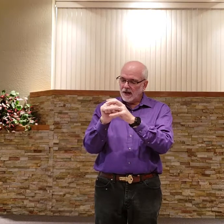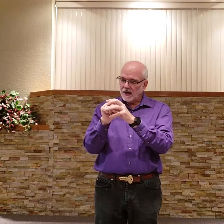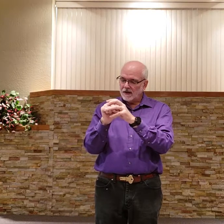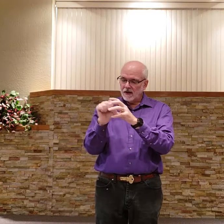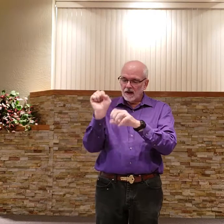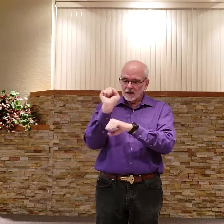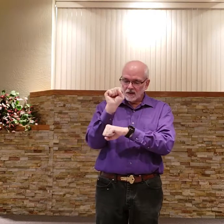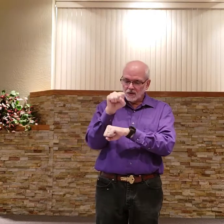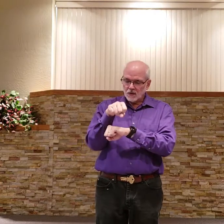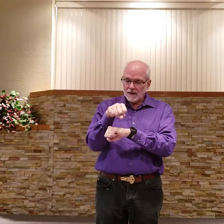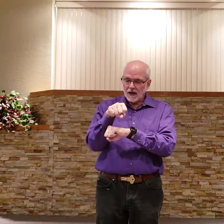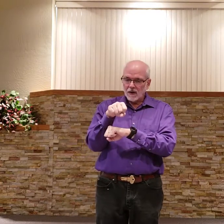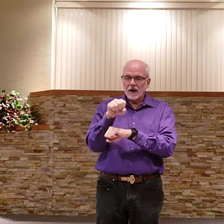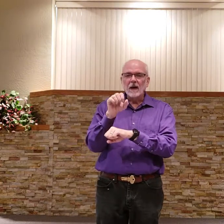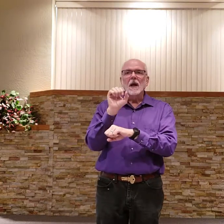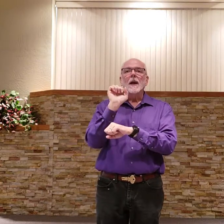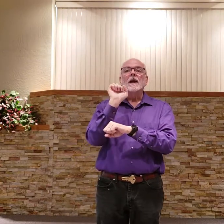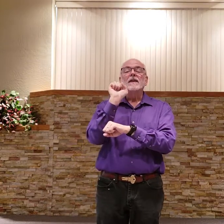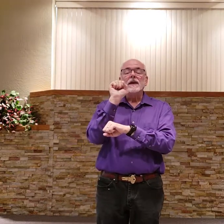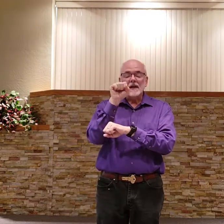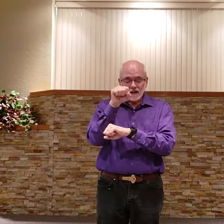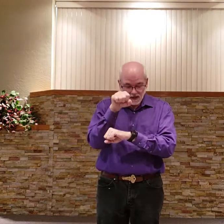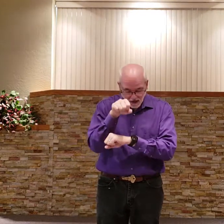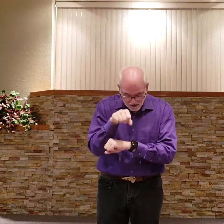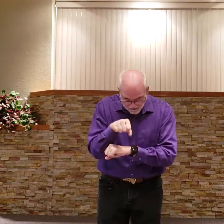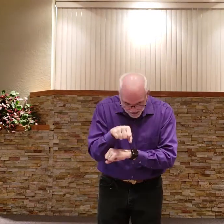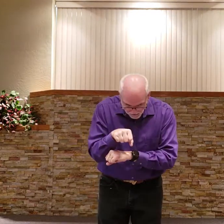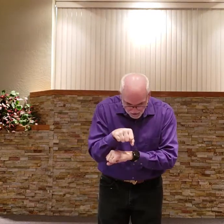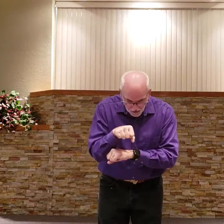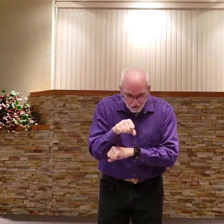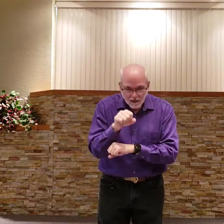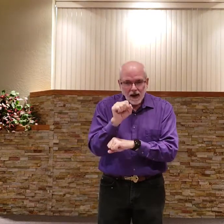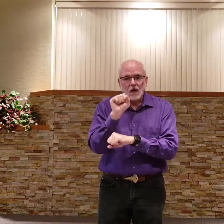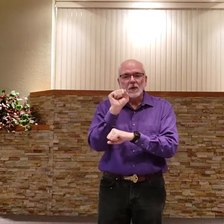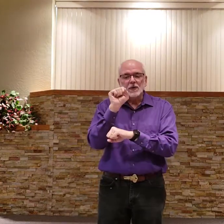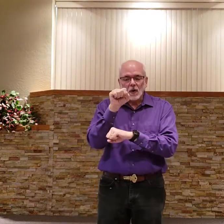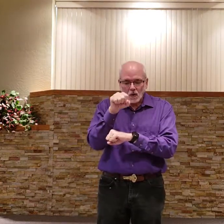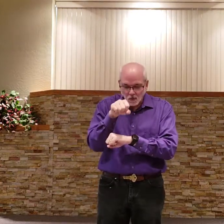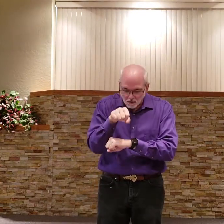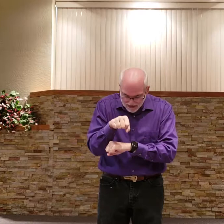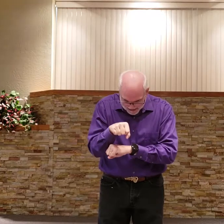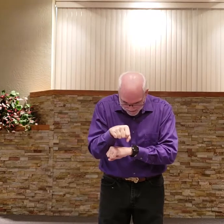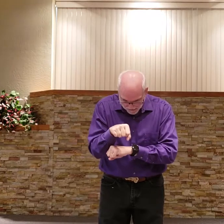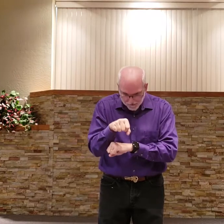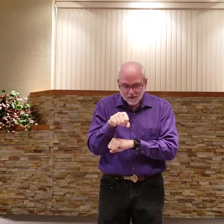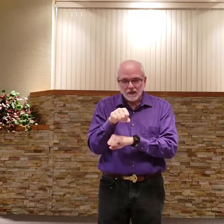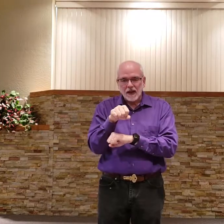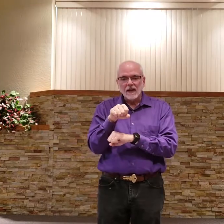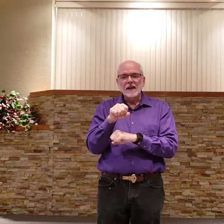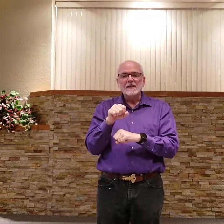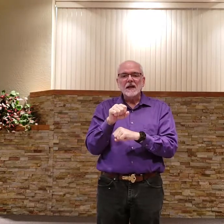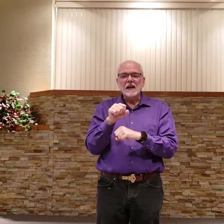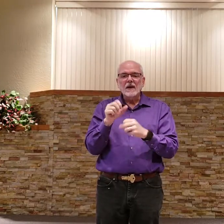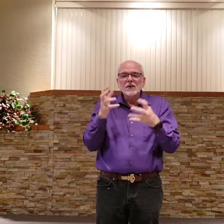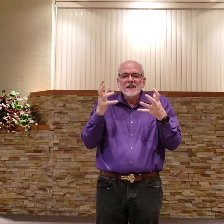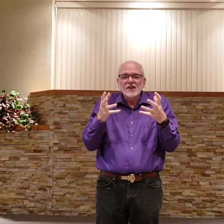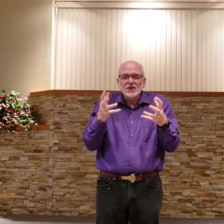head. This is you bowing. This is bowing. You bow with your whole body. Okay? Sign language isn't just